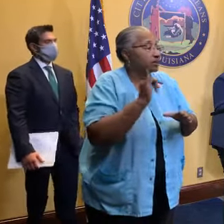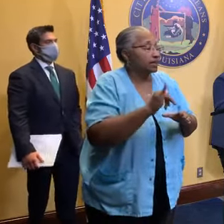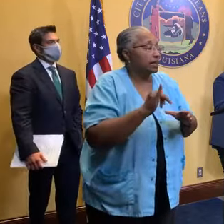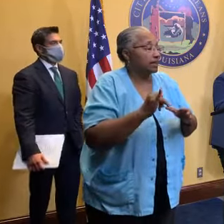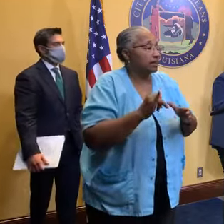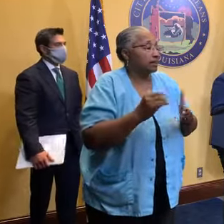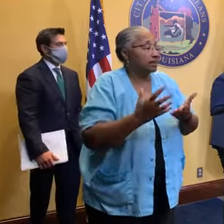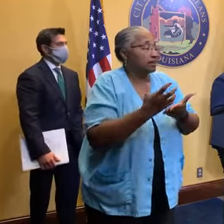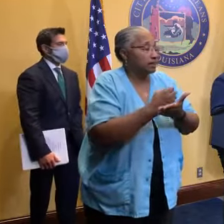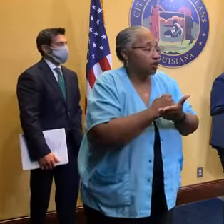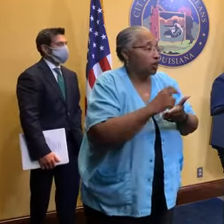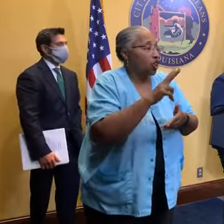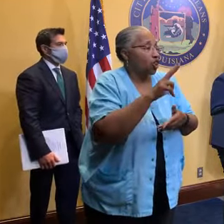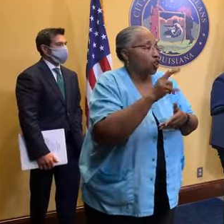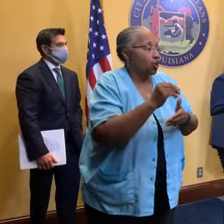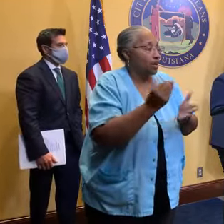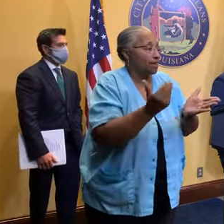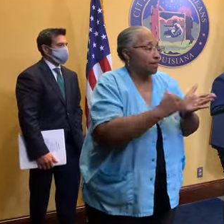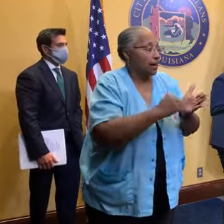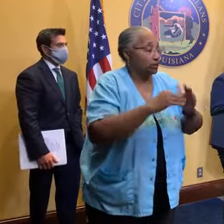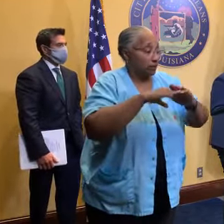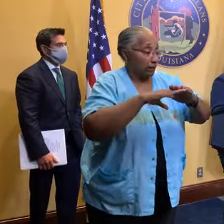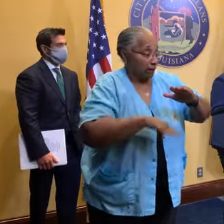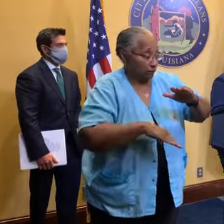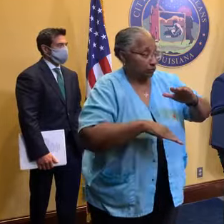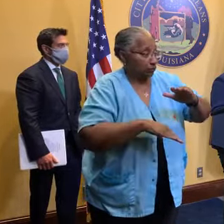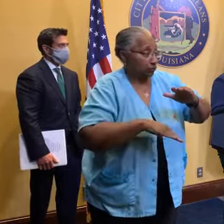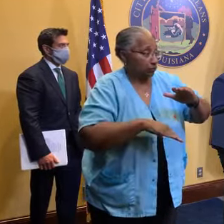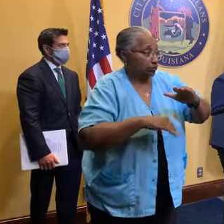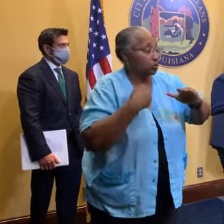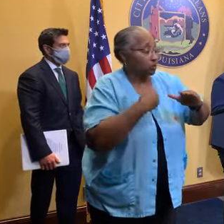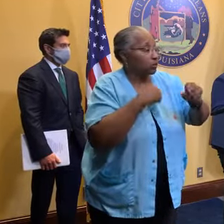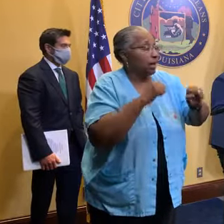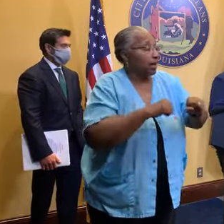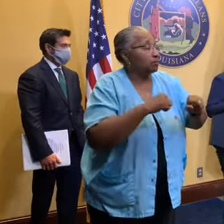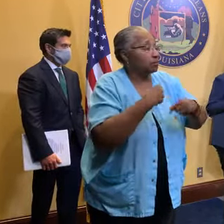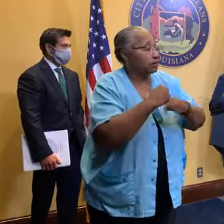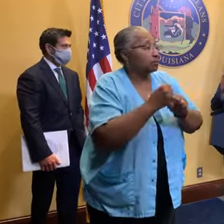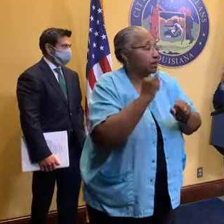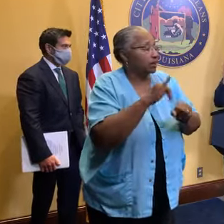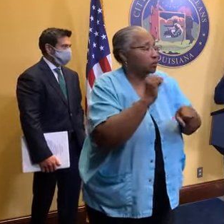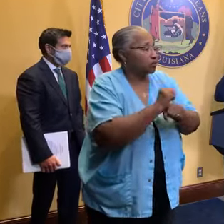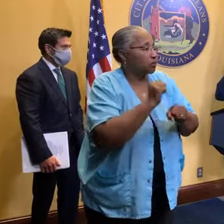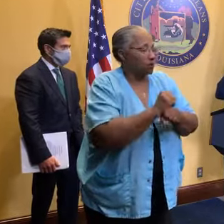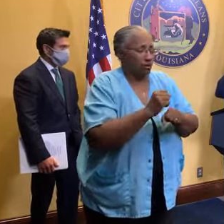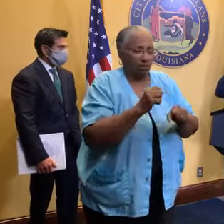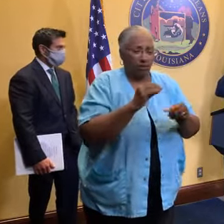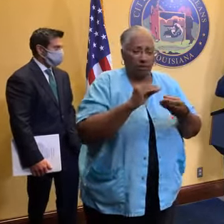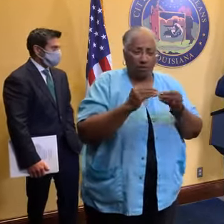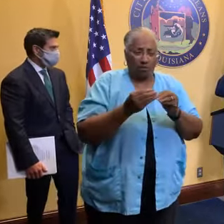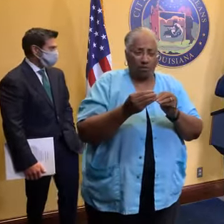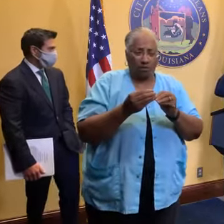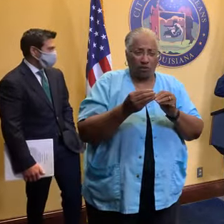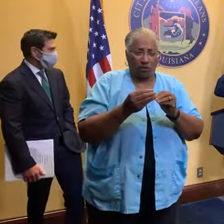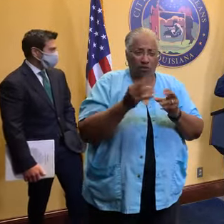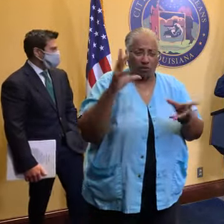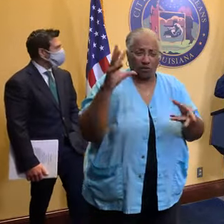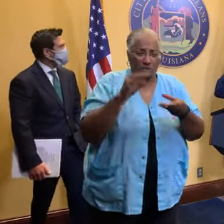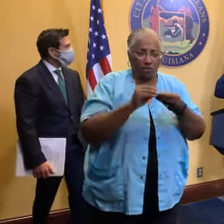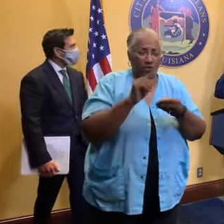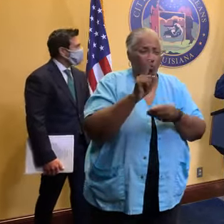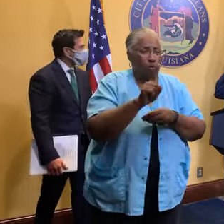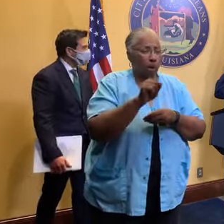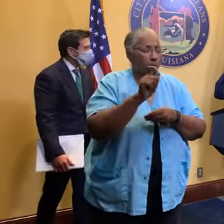$35,000 and below. So we were able to make that work. The actual number is at one point. What was It's